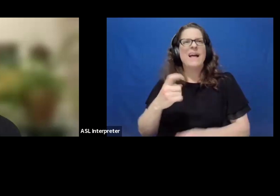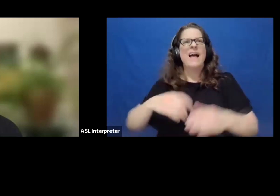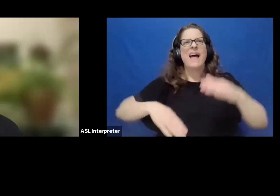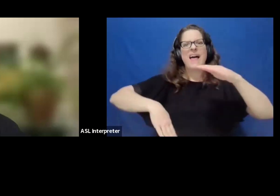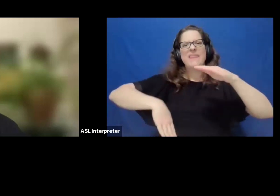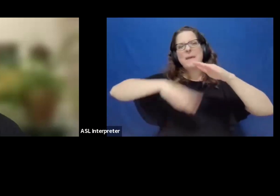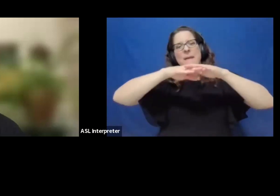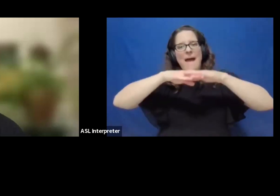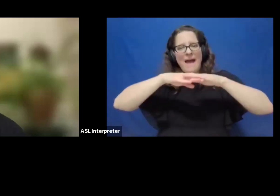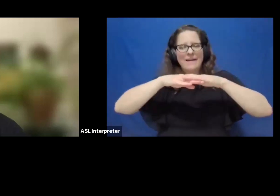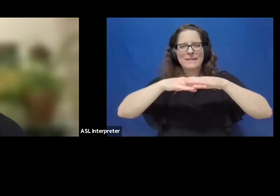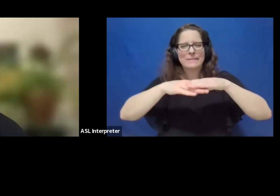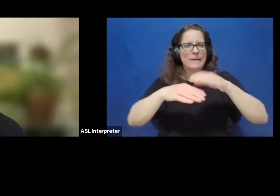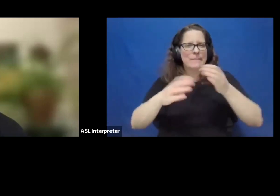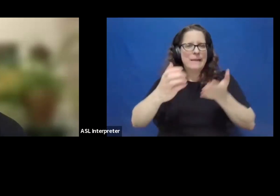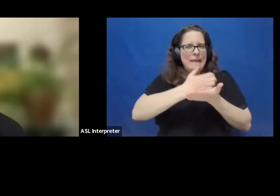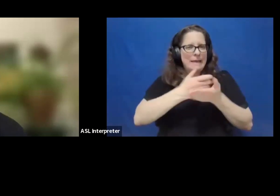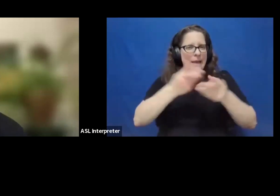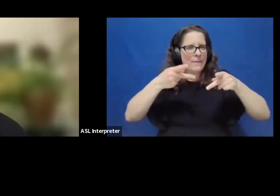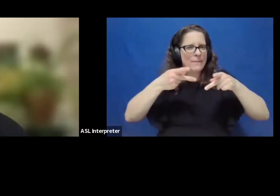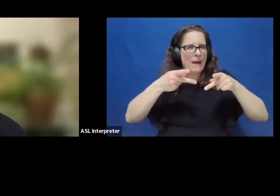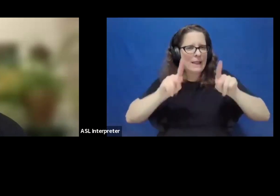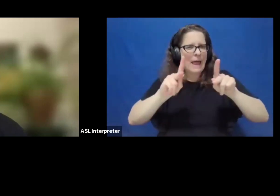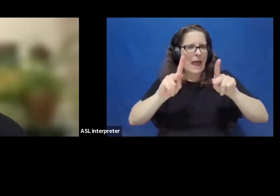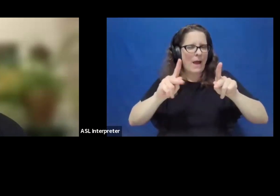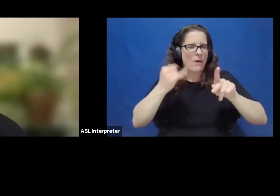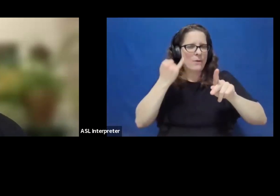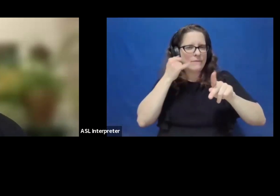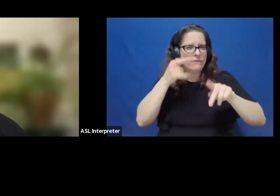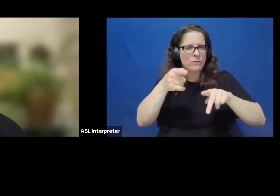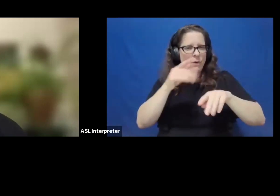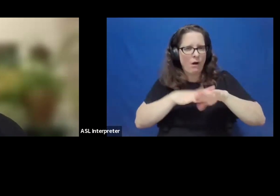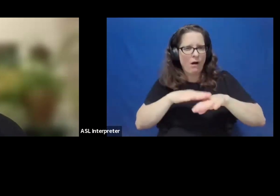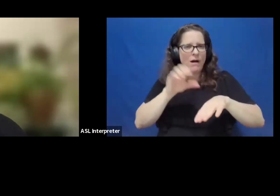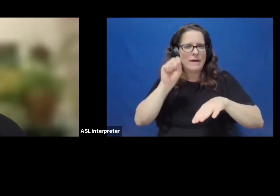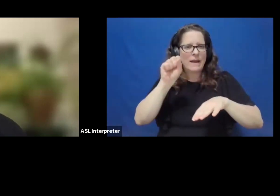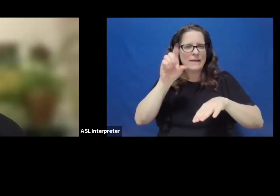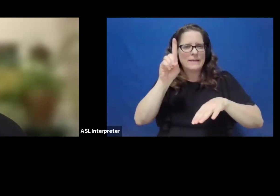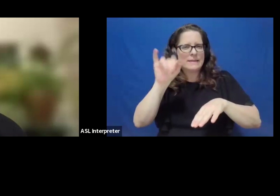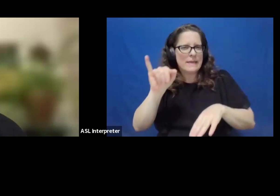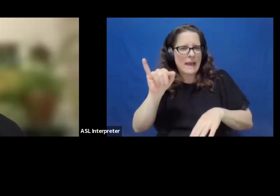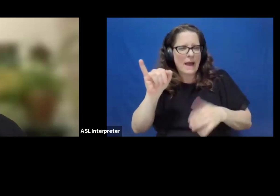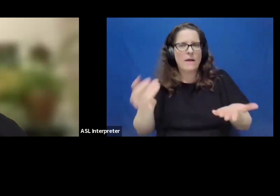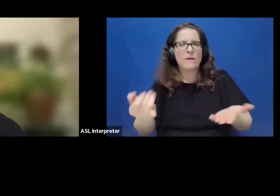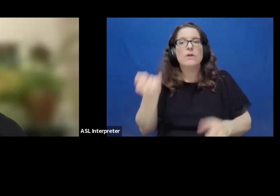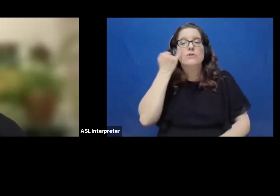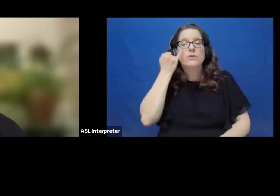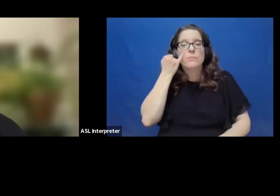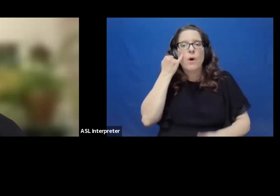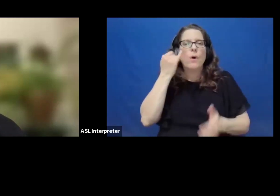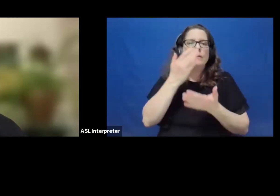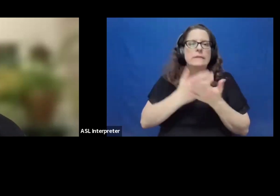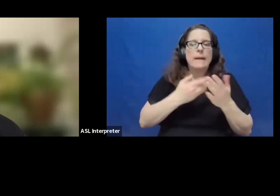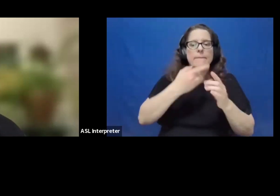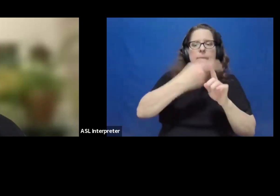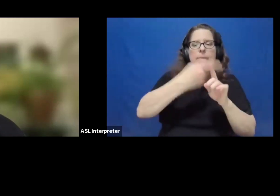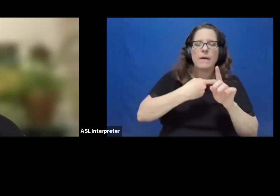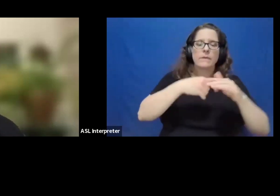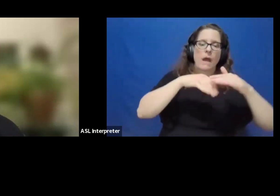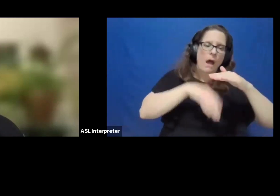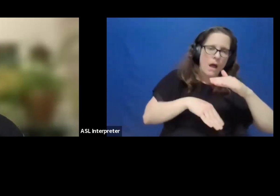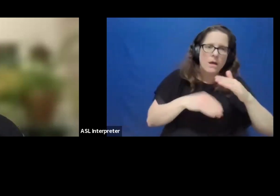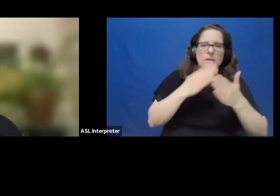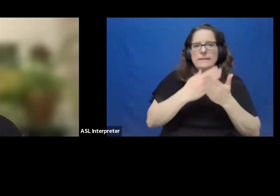on SSDI? And what happens when some months are under the amount and some months are